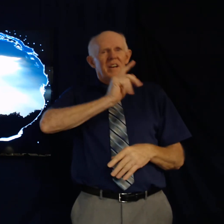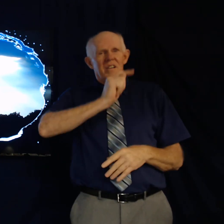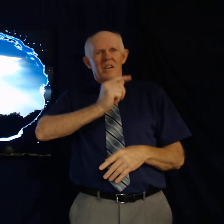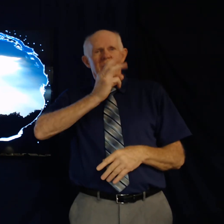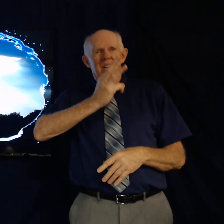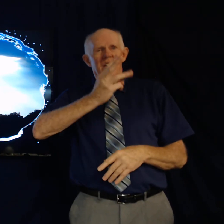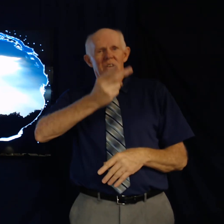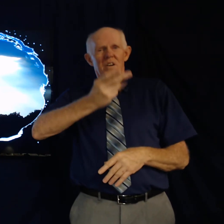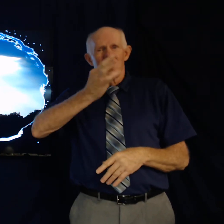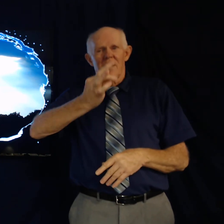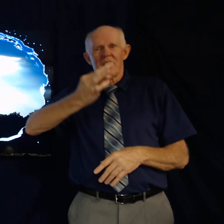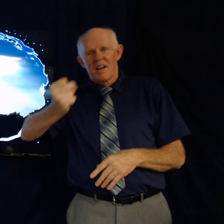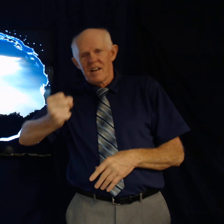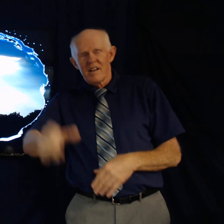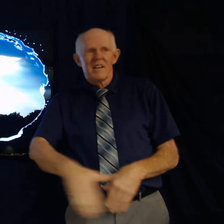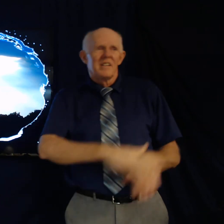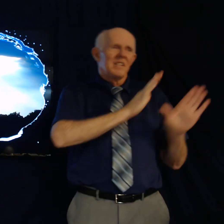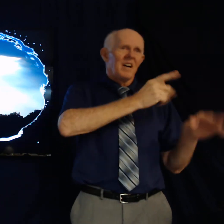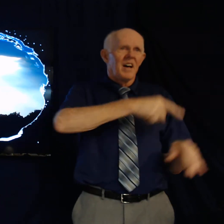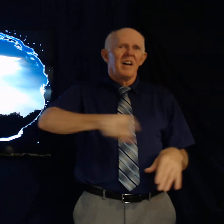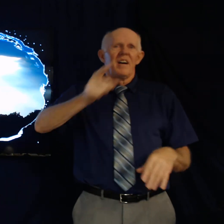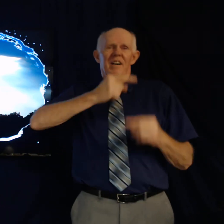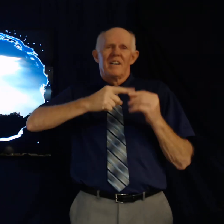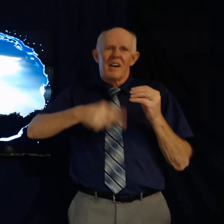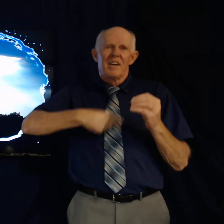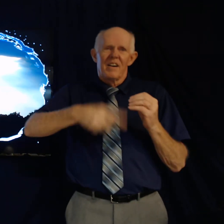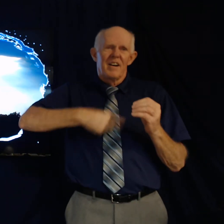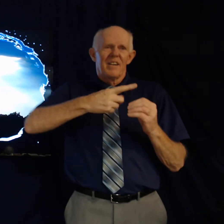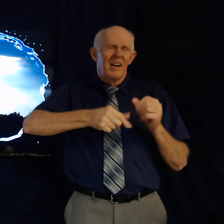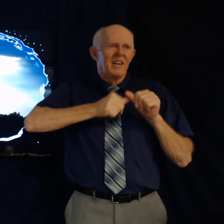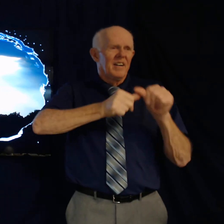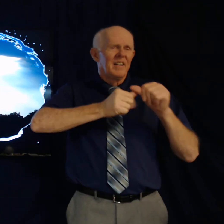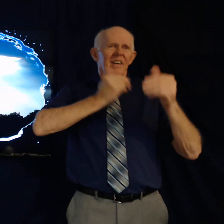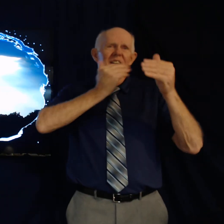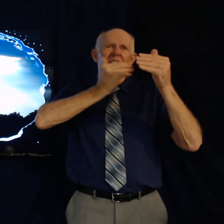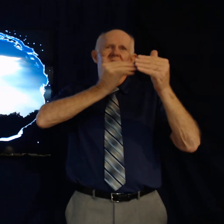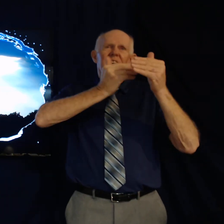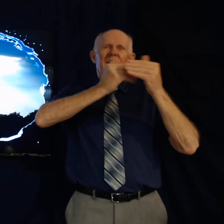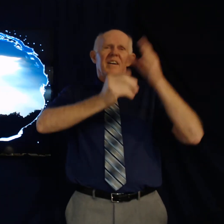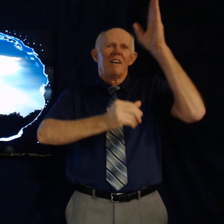Monday, Tuesday, Wednesday, Thursday, Friday, Saturday. Every day, every week,